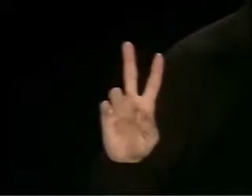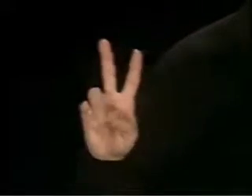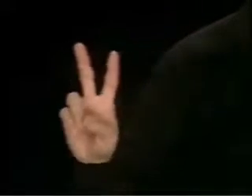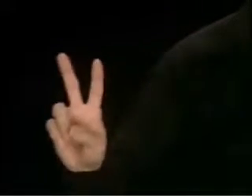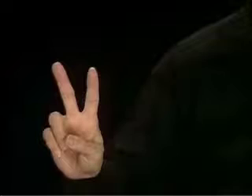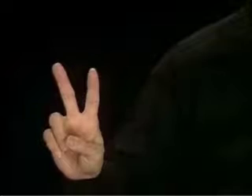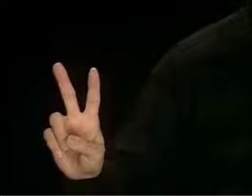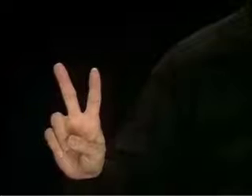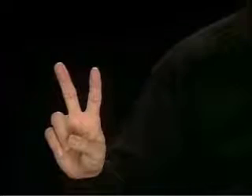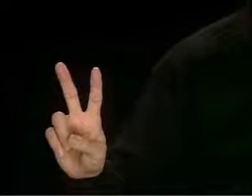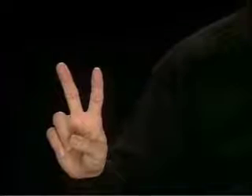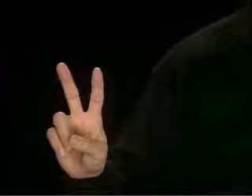42,